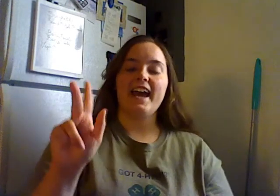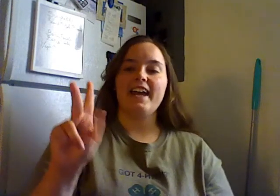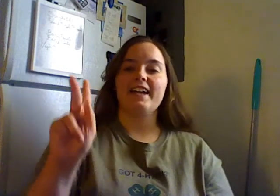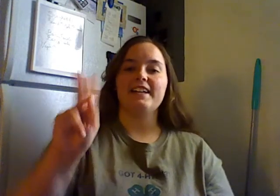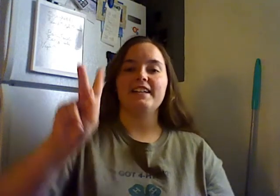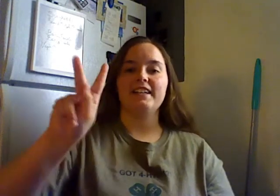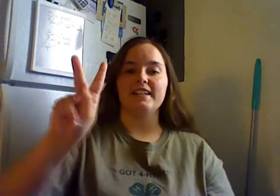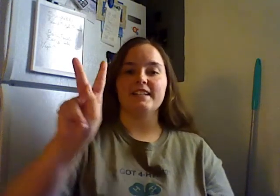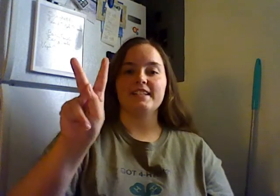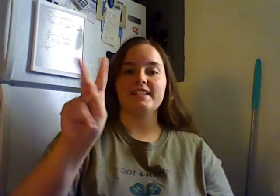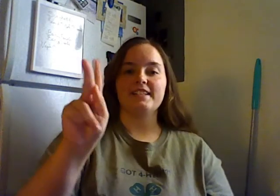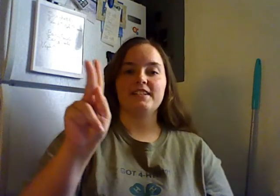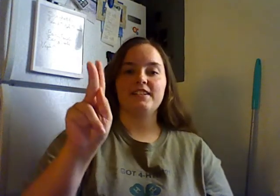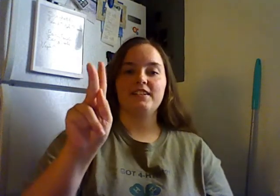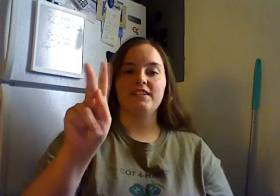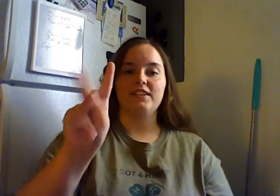K is your